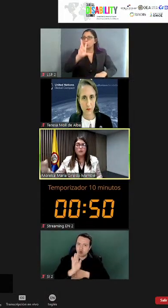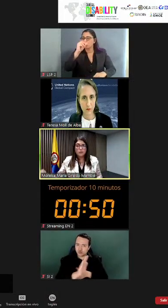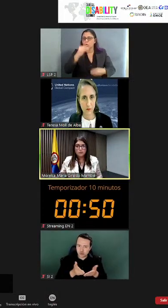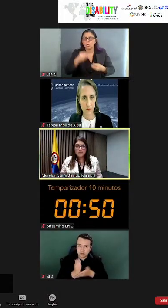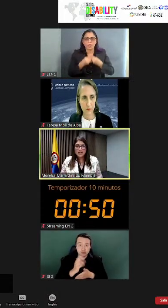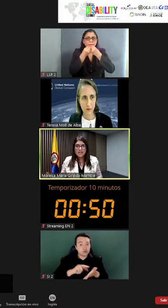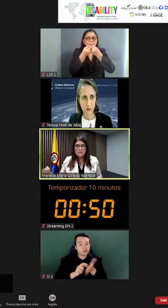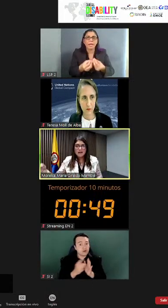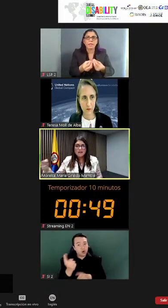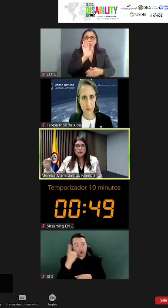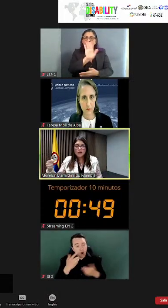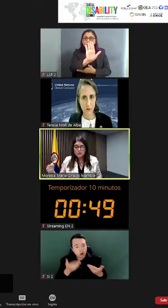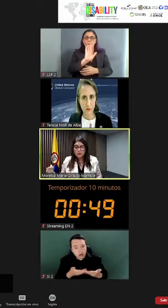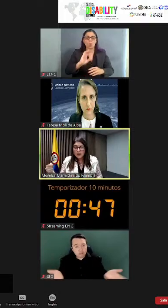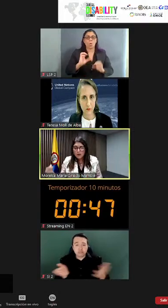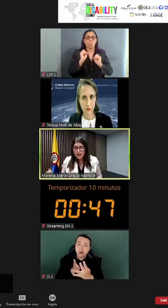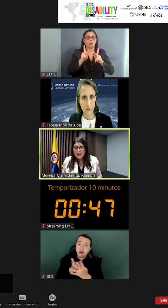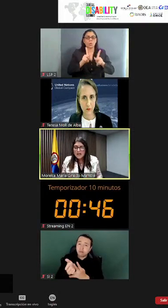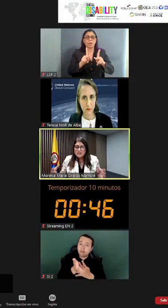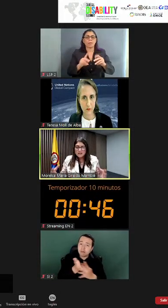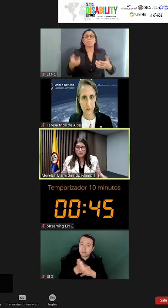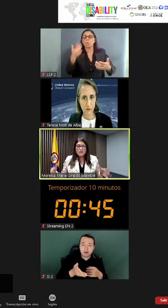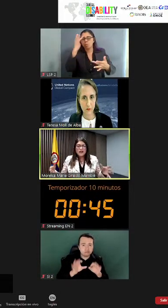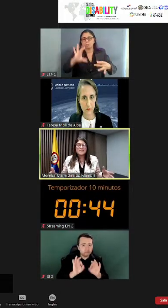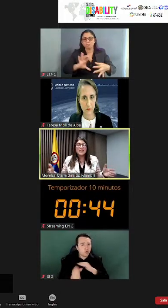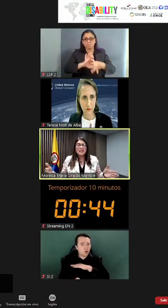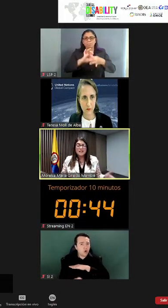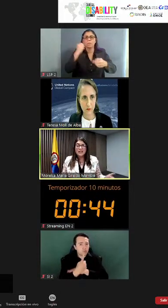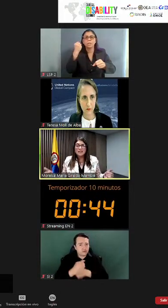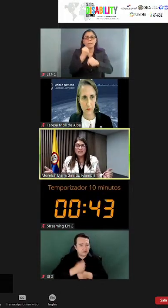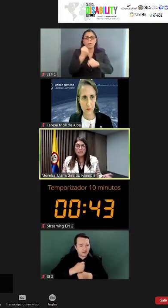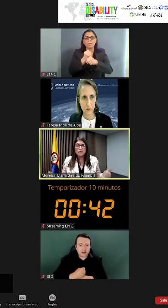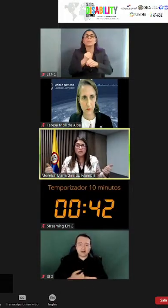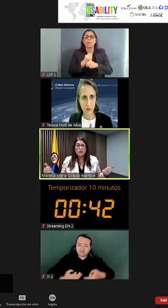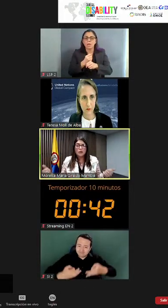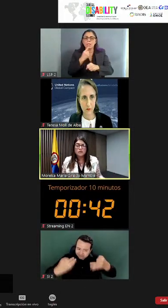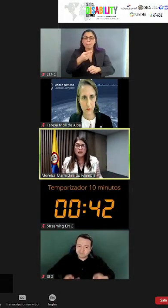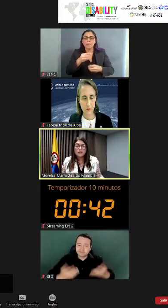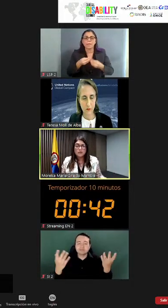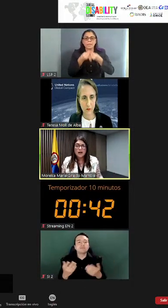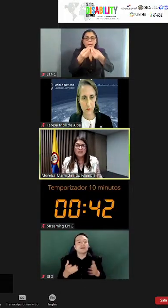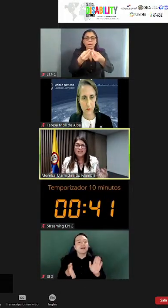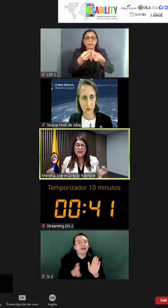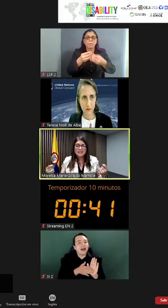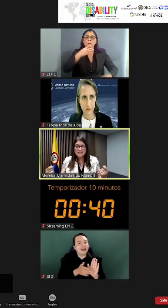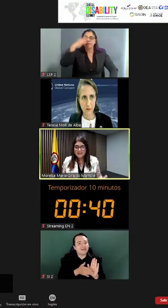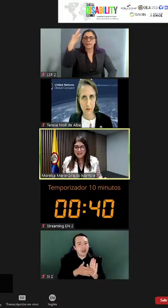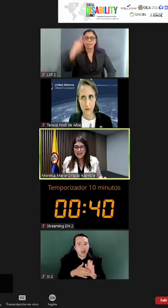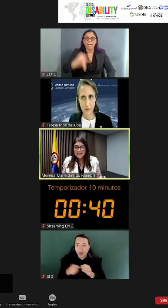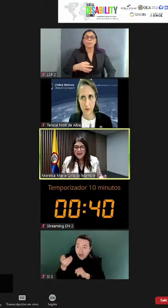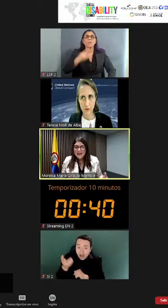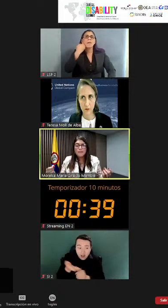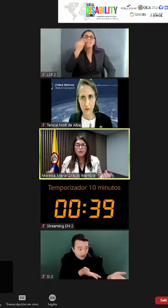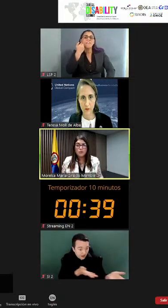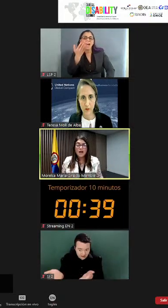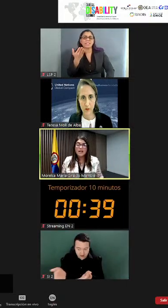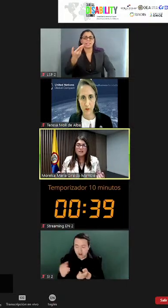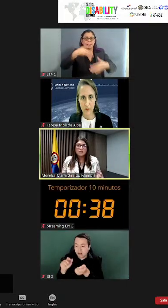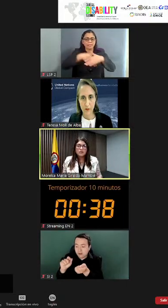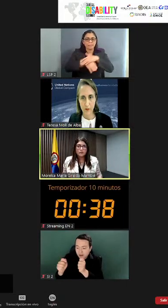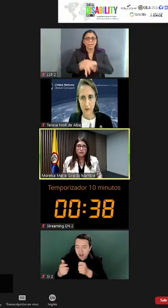disabilities guaranteeing them with opportunities for work and giving them warranties regarding a